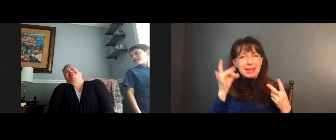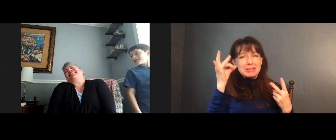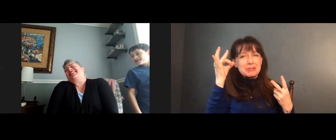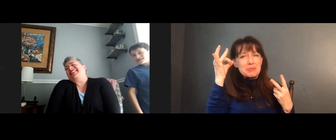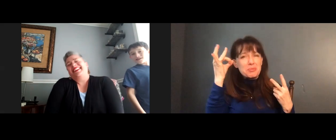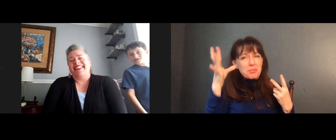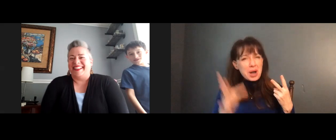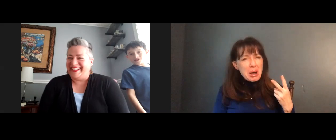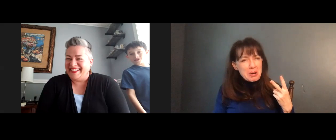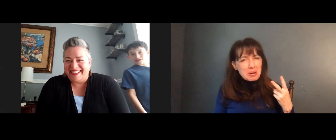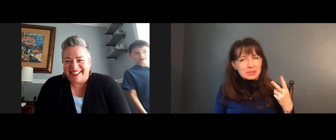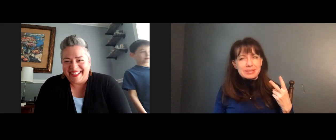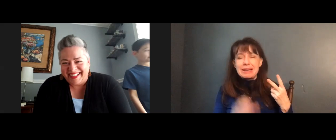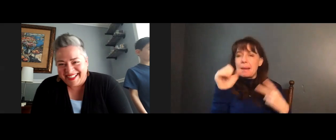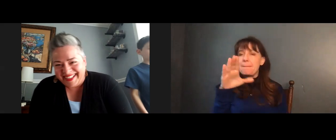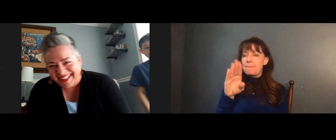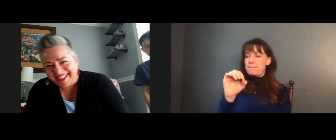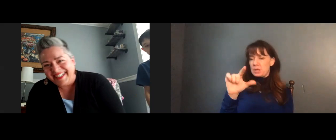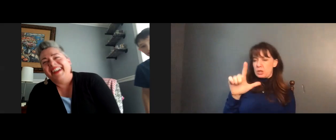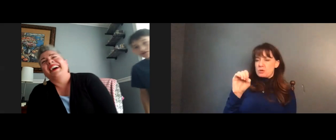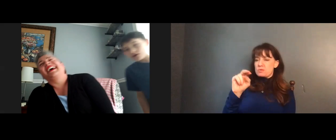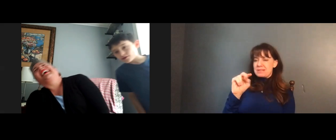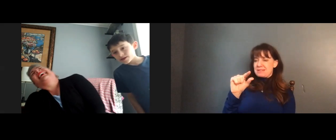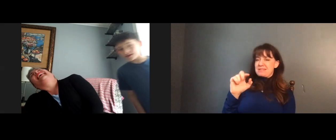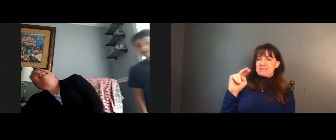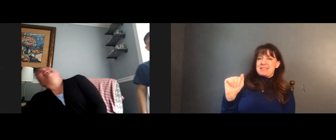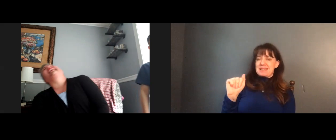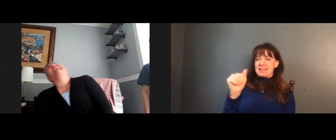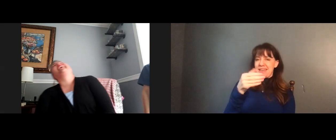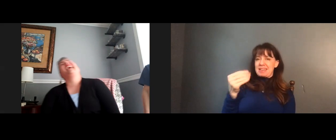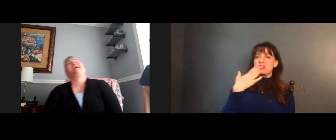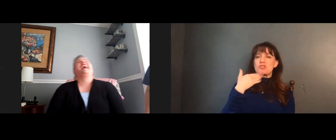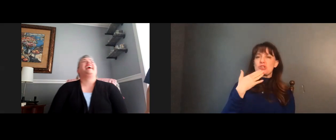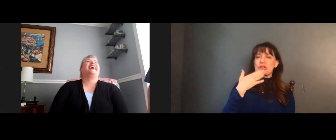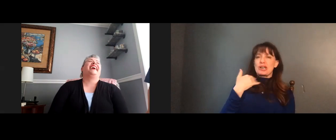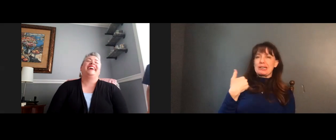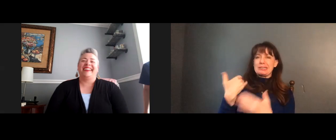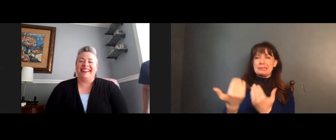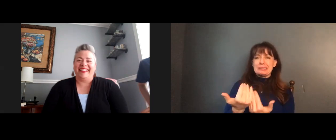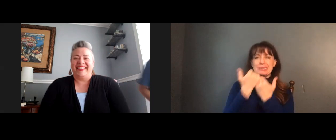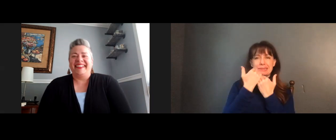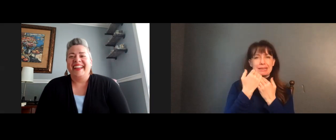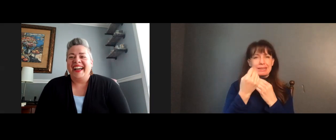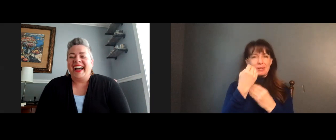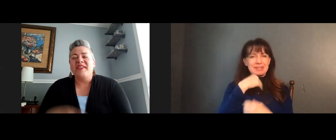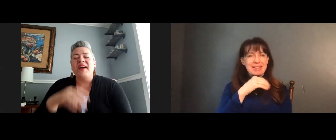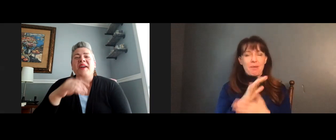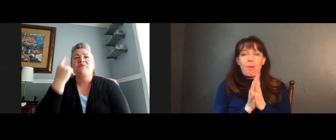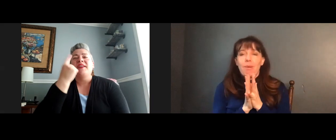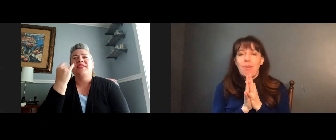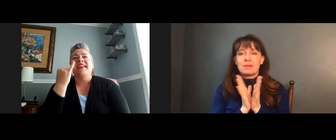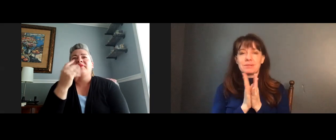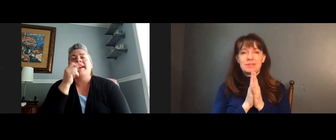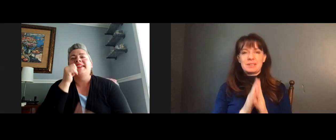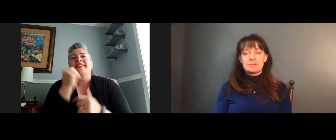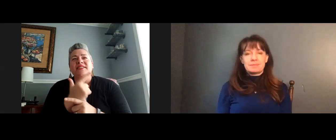that is gross below me in sugar i'm